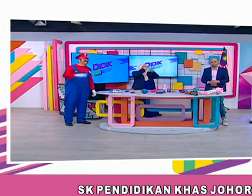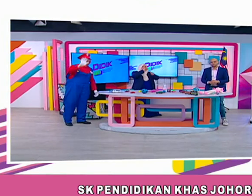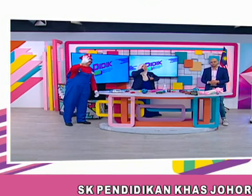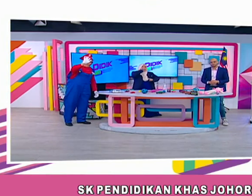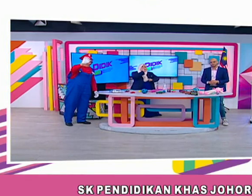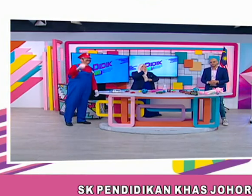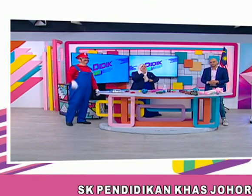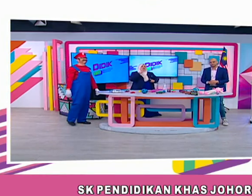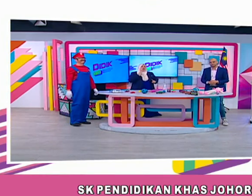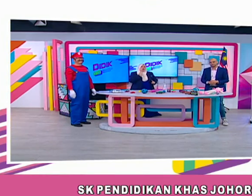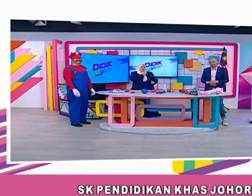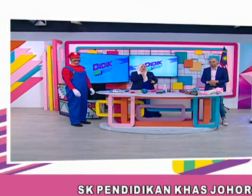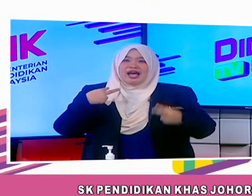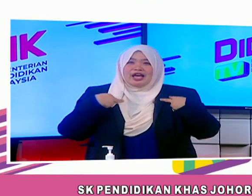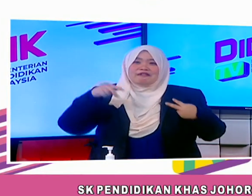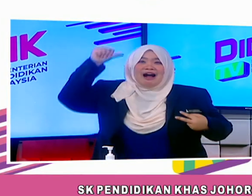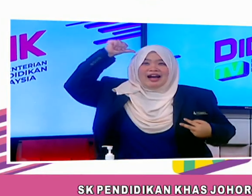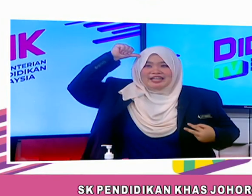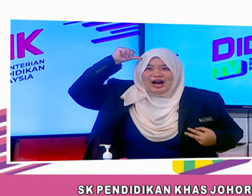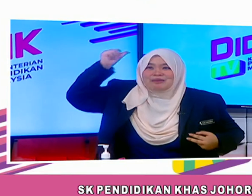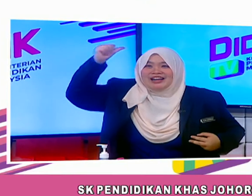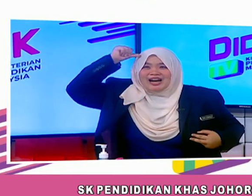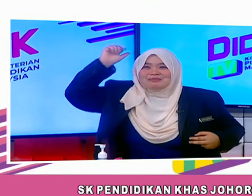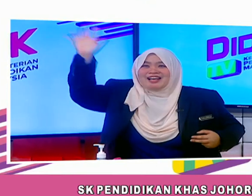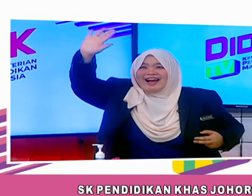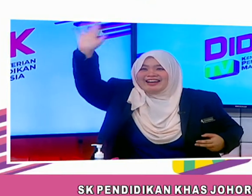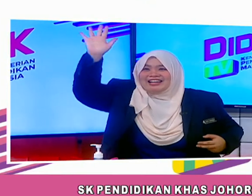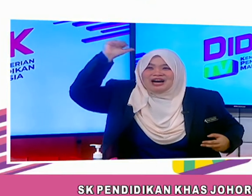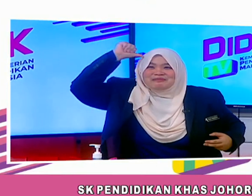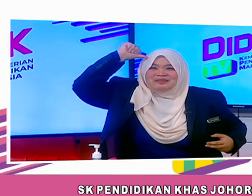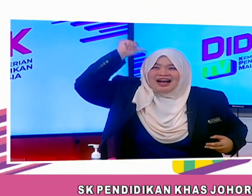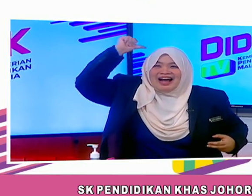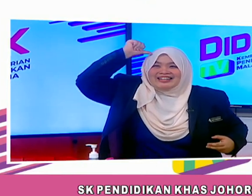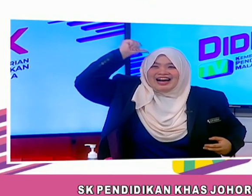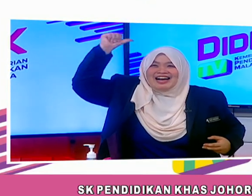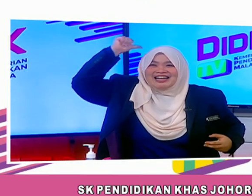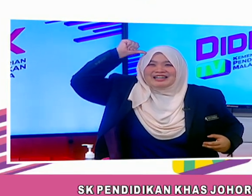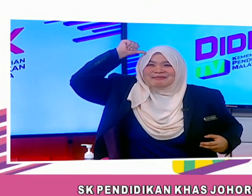Pendidikan Khas JB, we have Adam. Adam, say hi Adam!